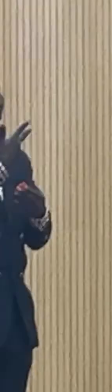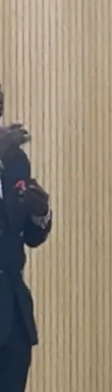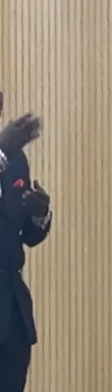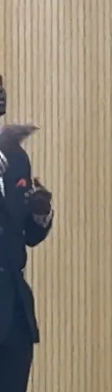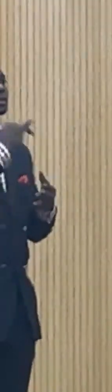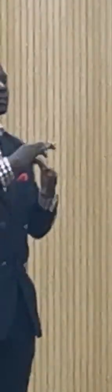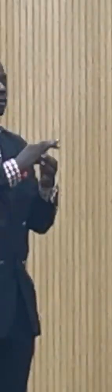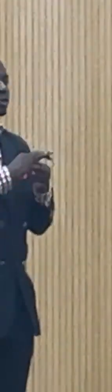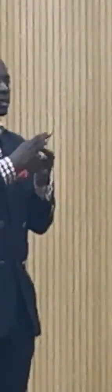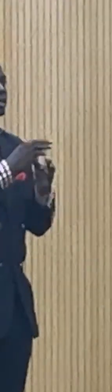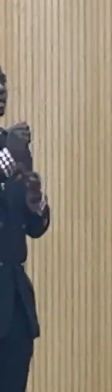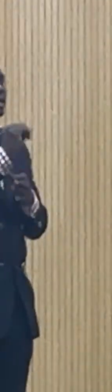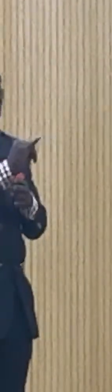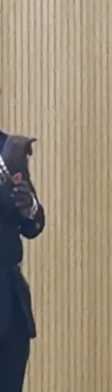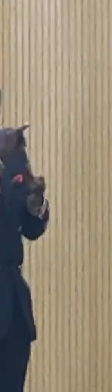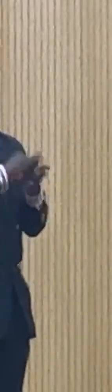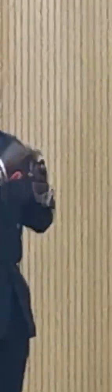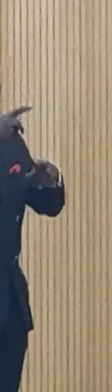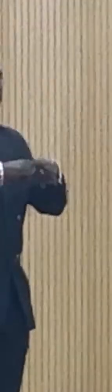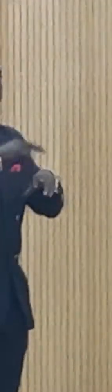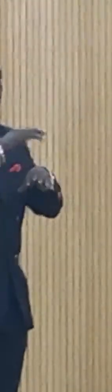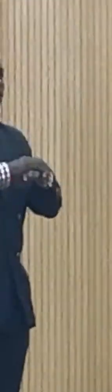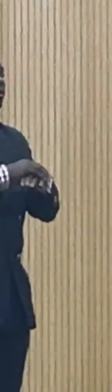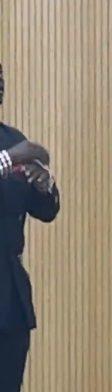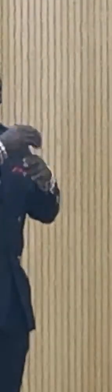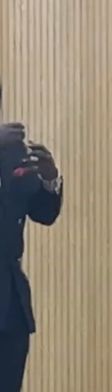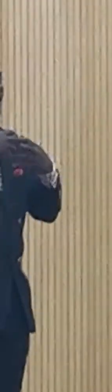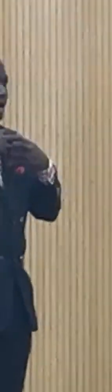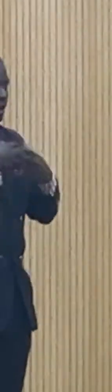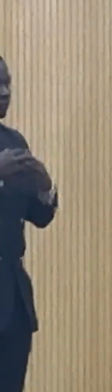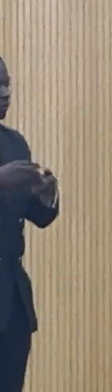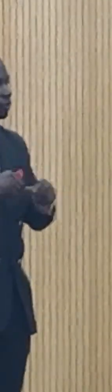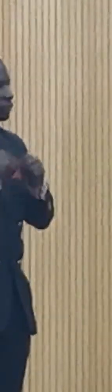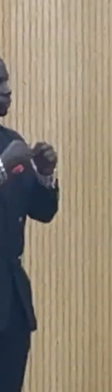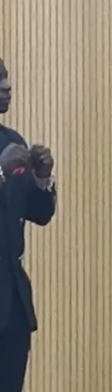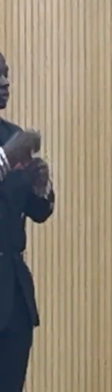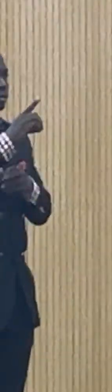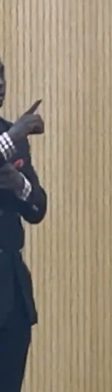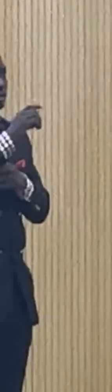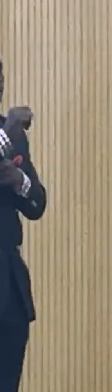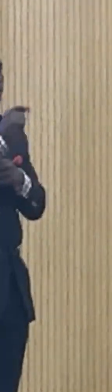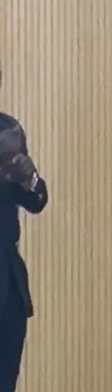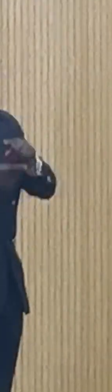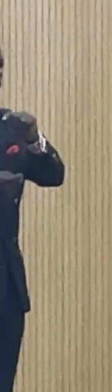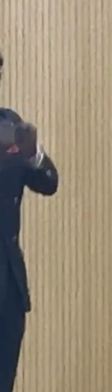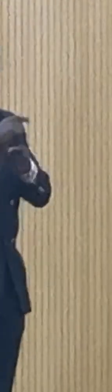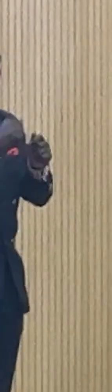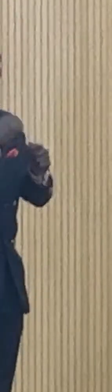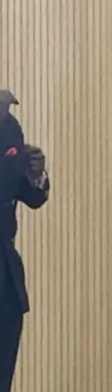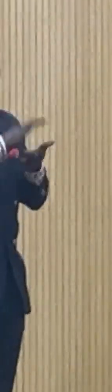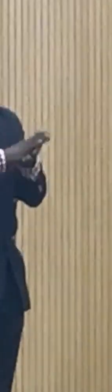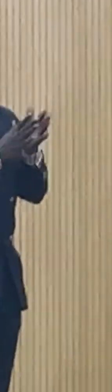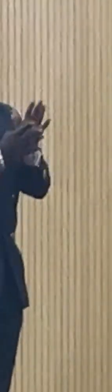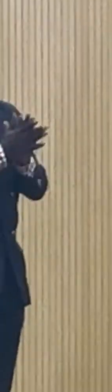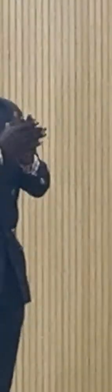is the connectivity. AI that depends on heavy, continuous data transfer can become